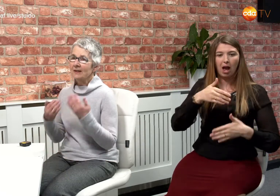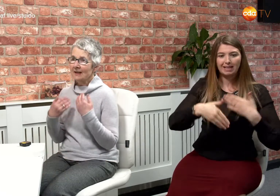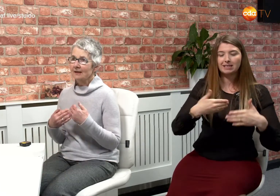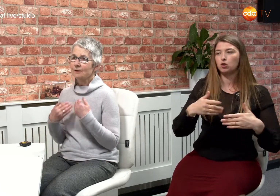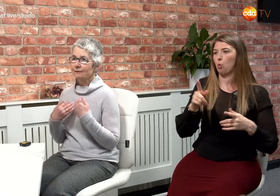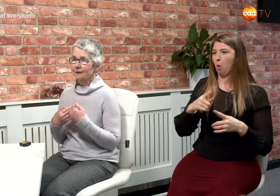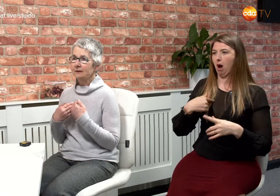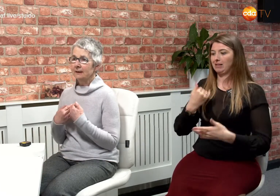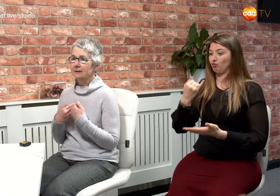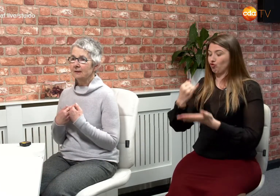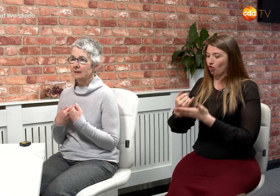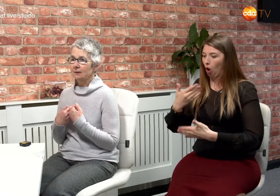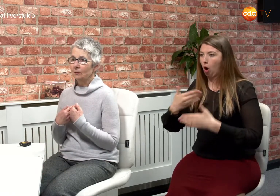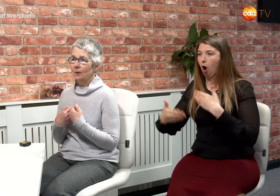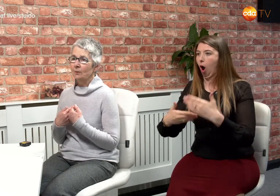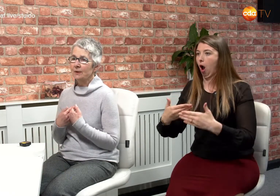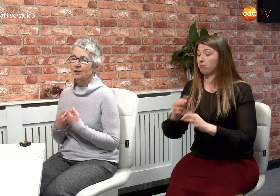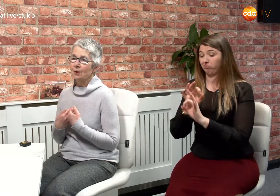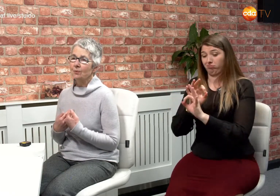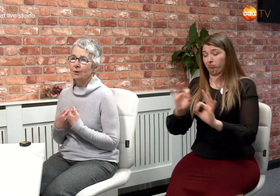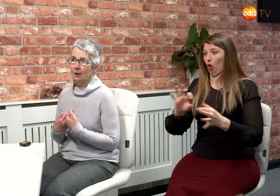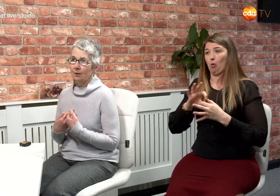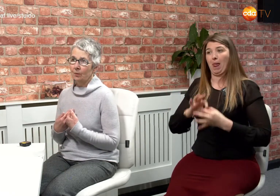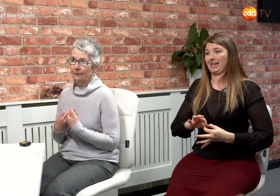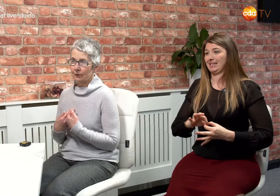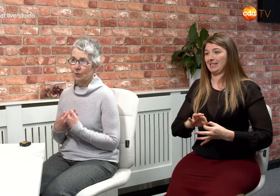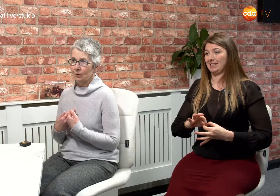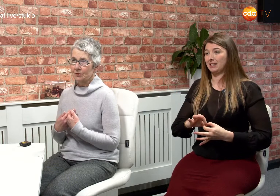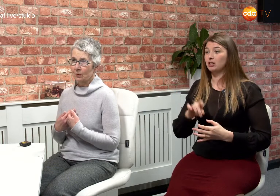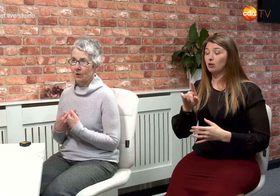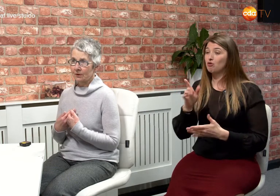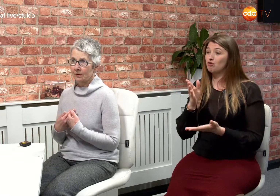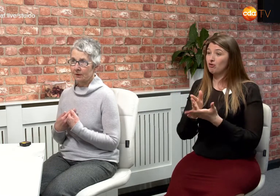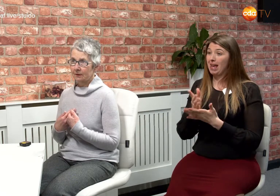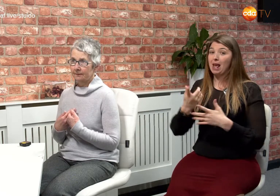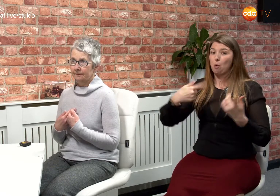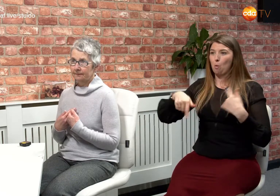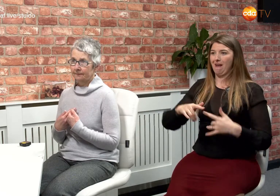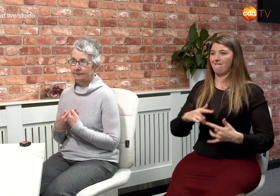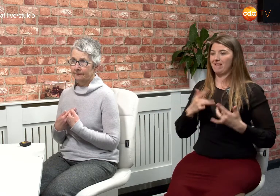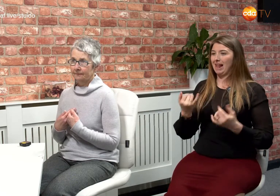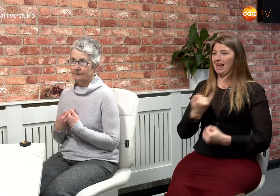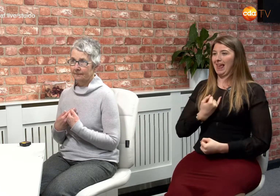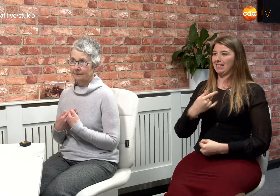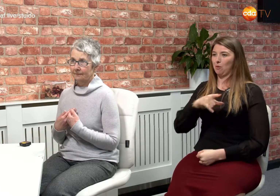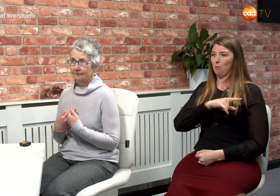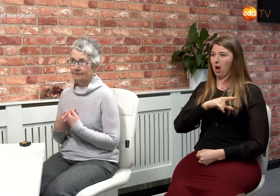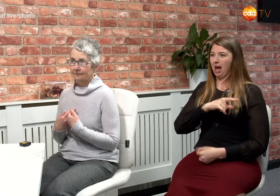So we tend to feel guilty when we don't know what the cause was.